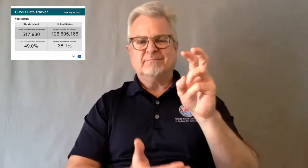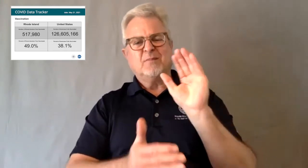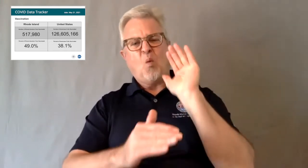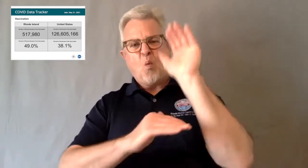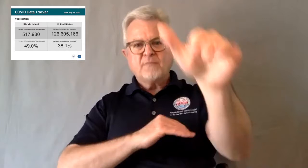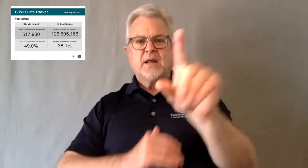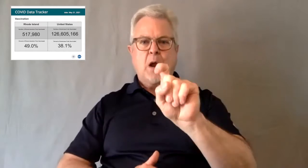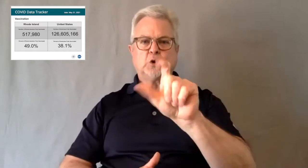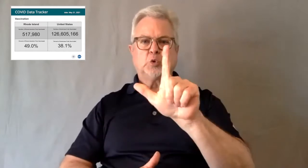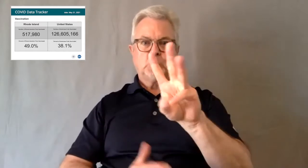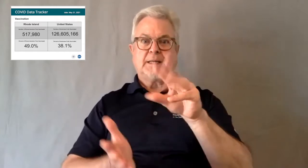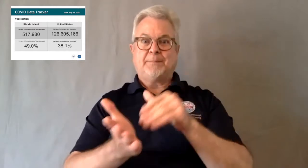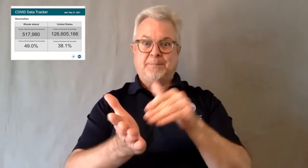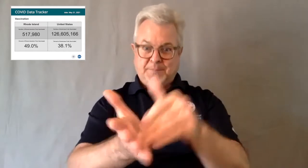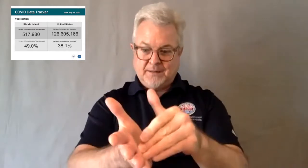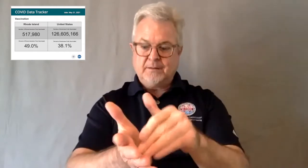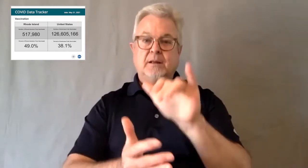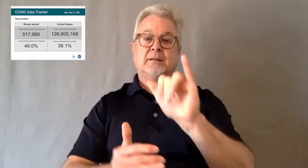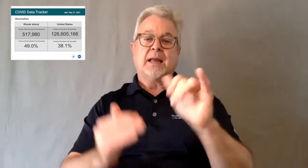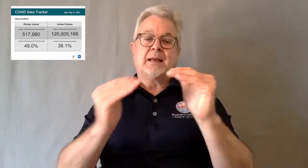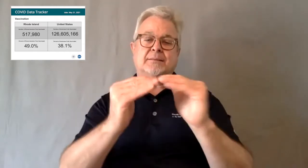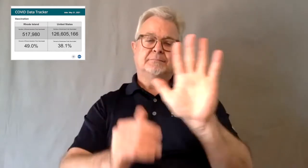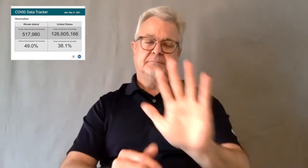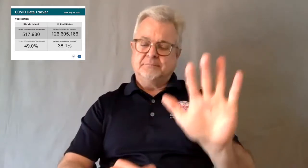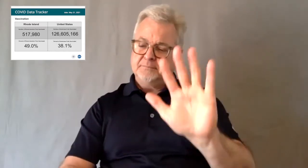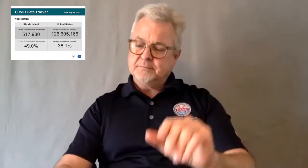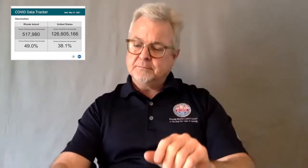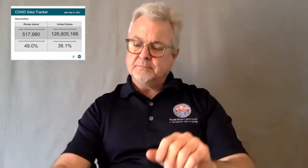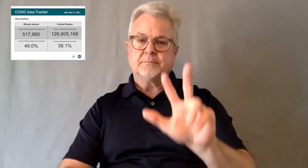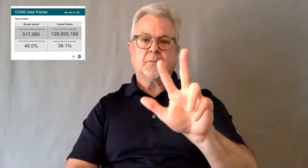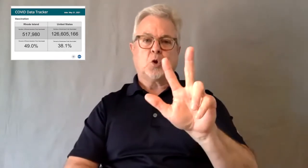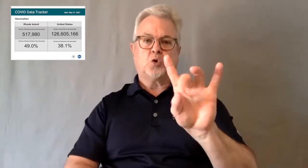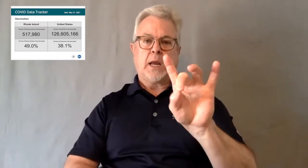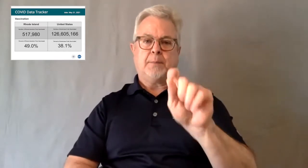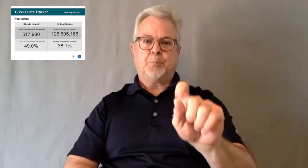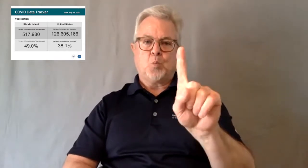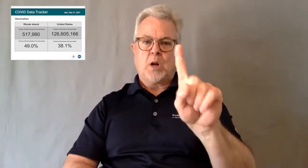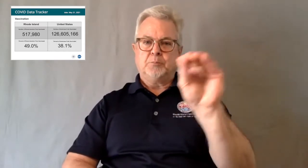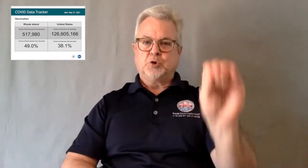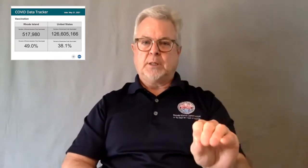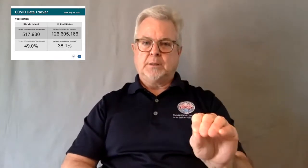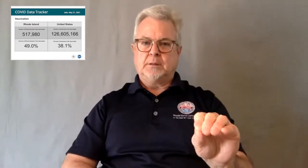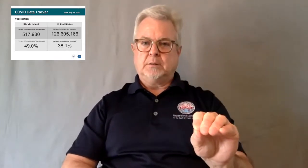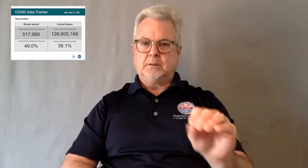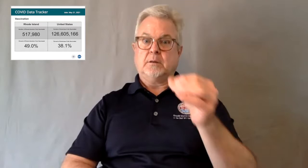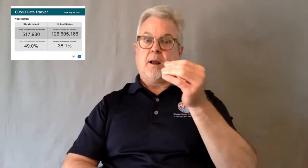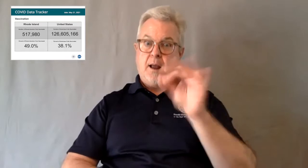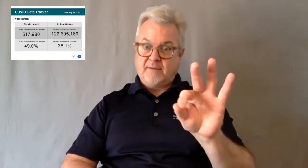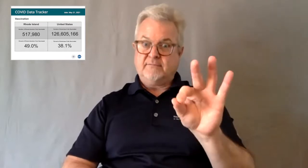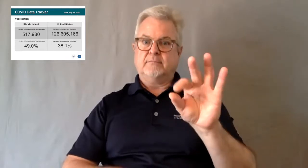126,605,166, which is over 126 million. And that is about 38% of